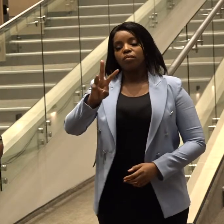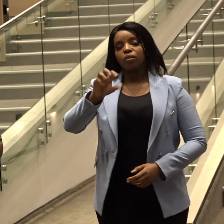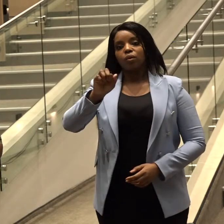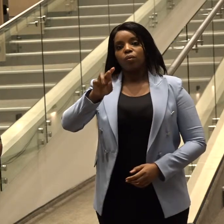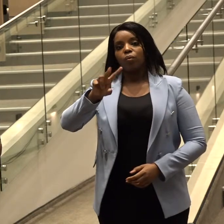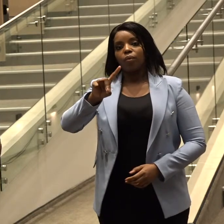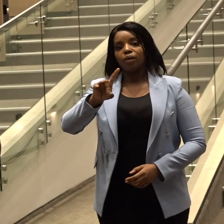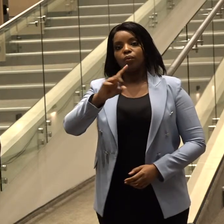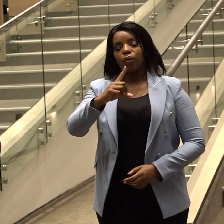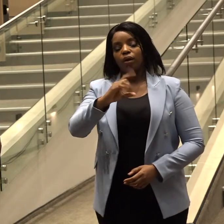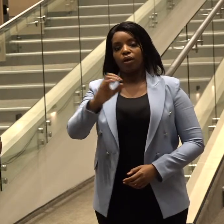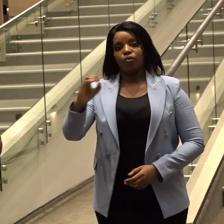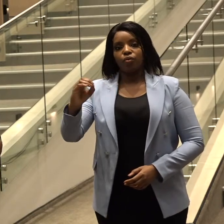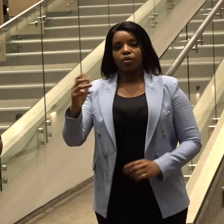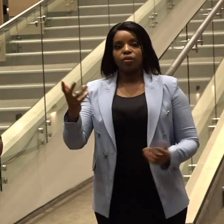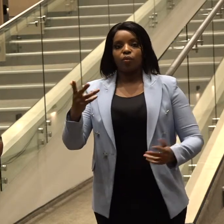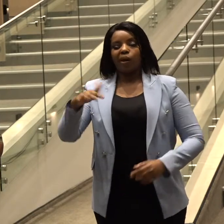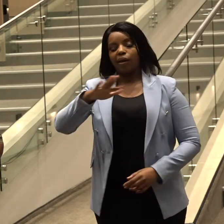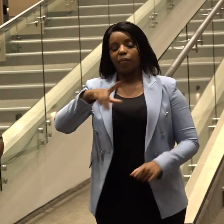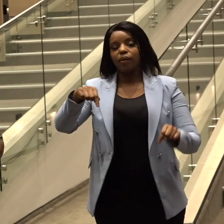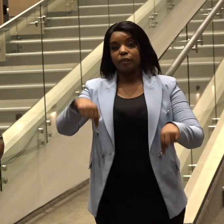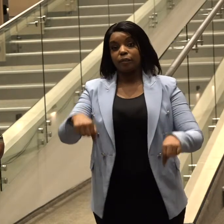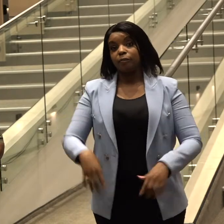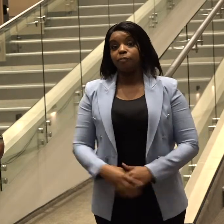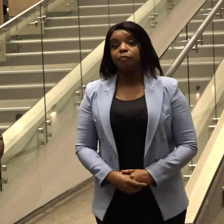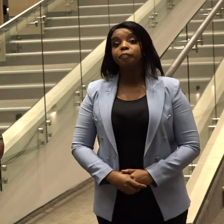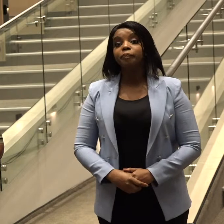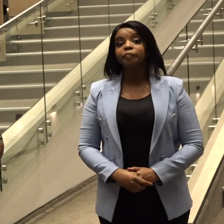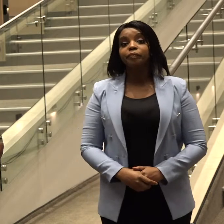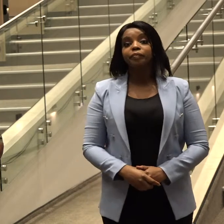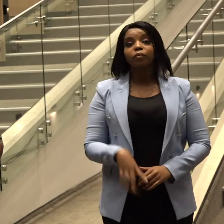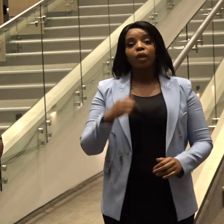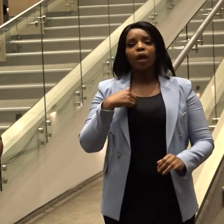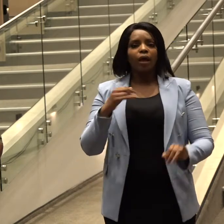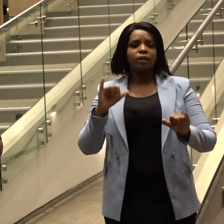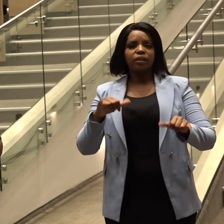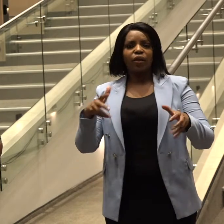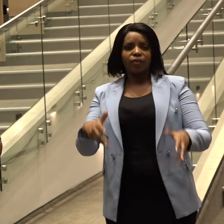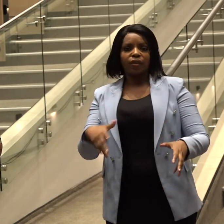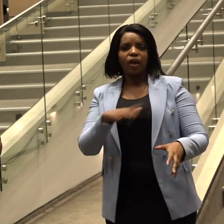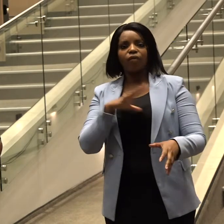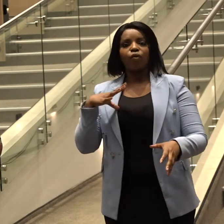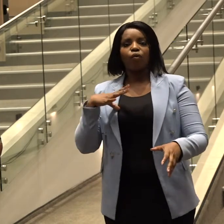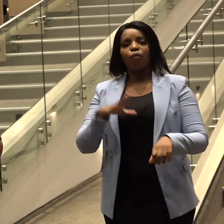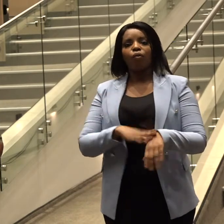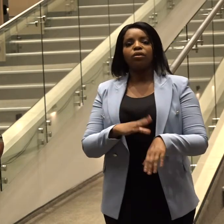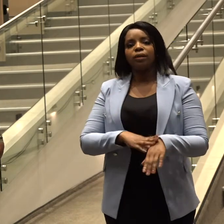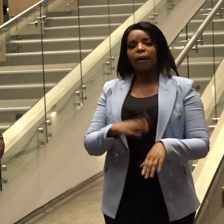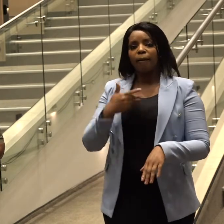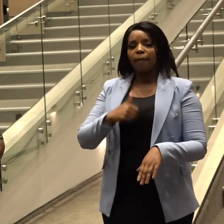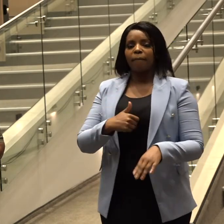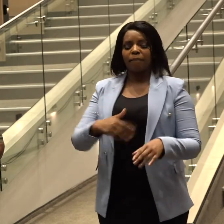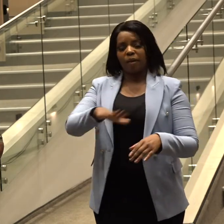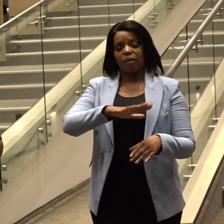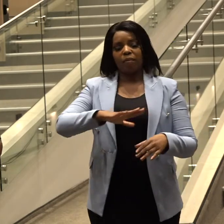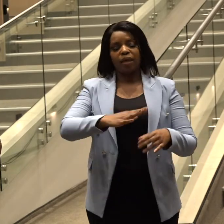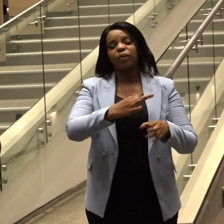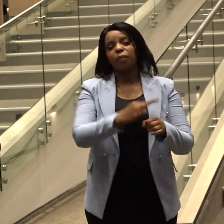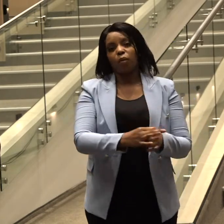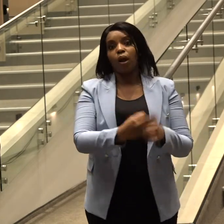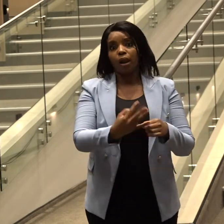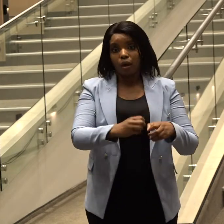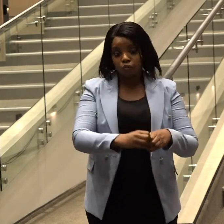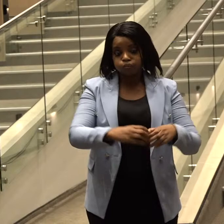at spinner sport we started staying there a long time ago when spinner spot was still small but now it has